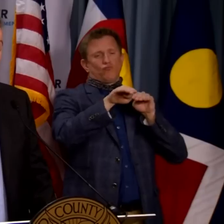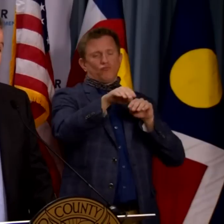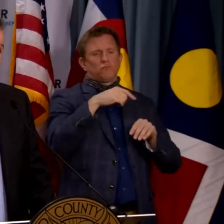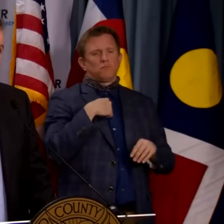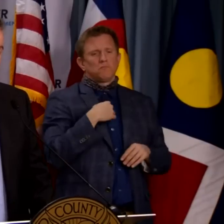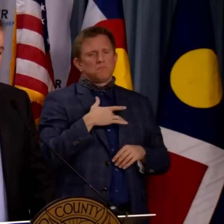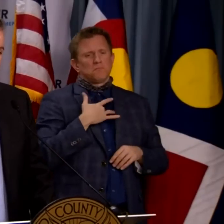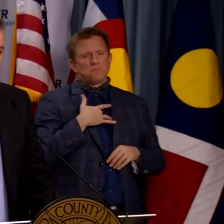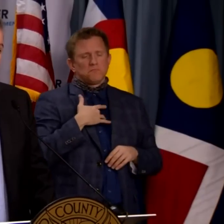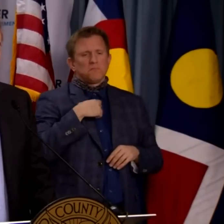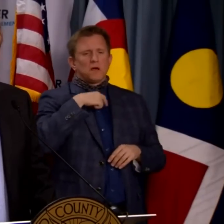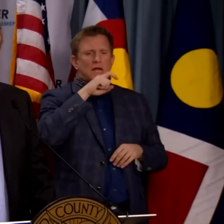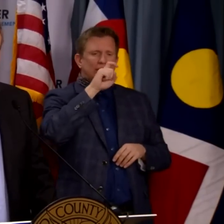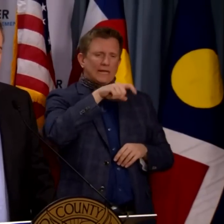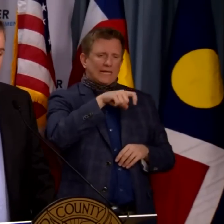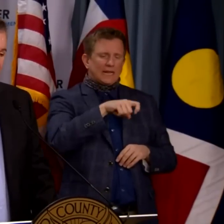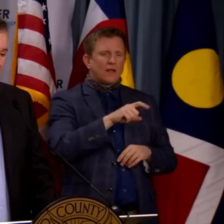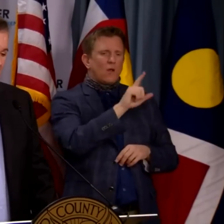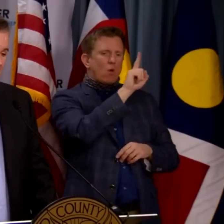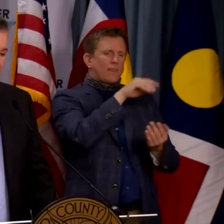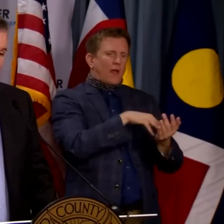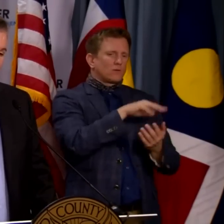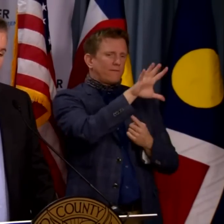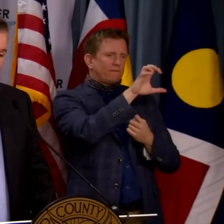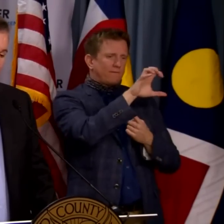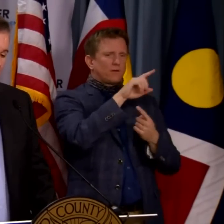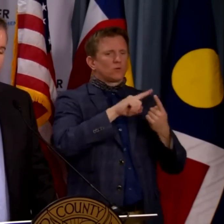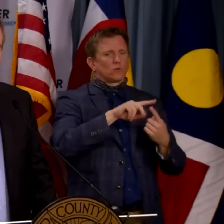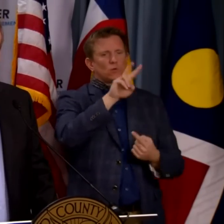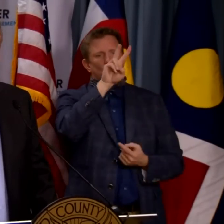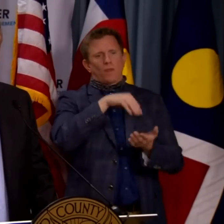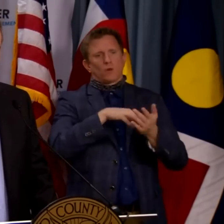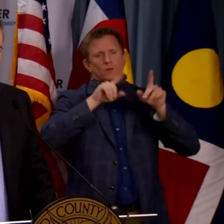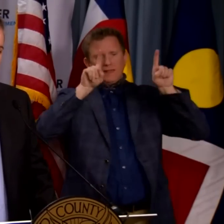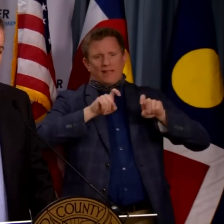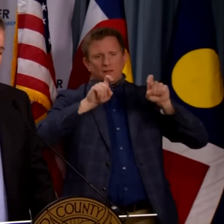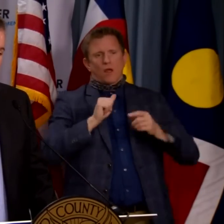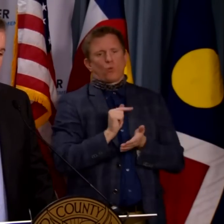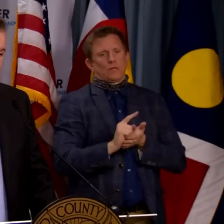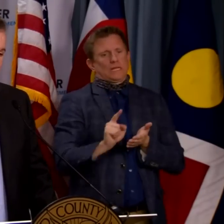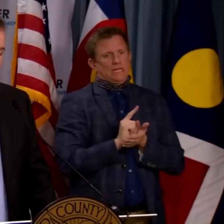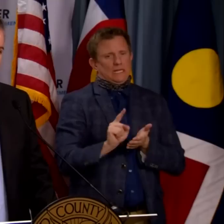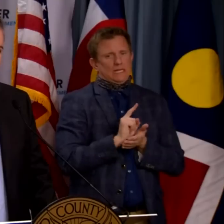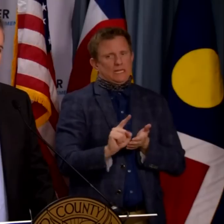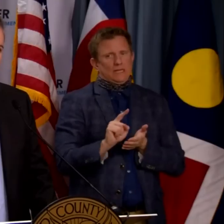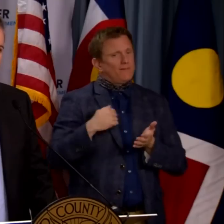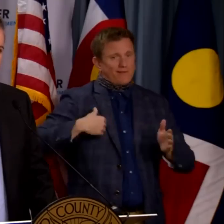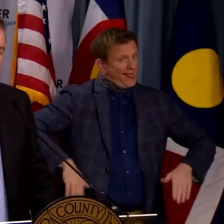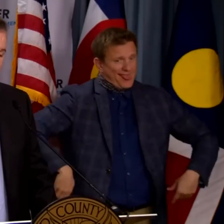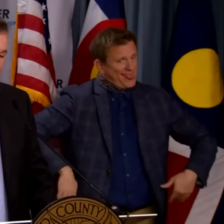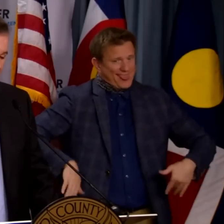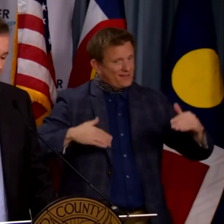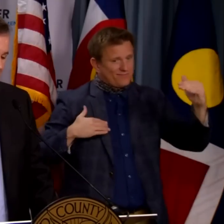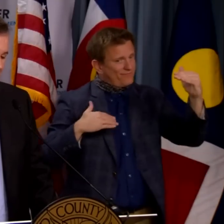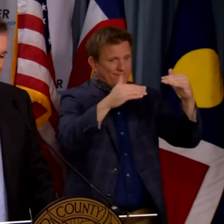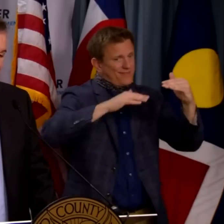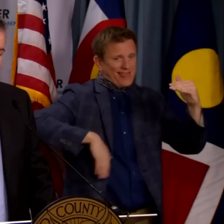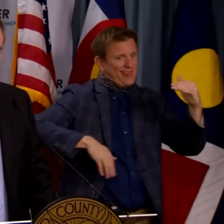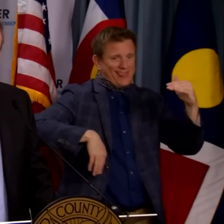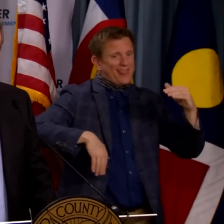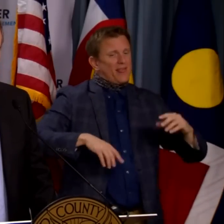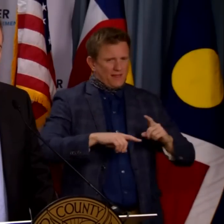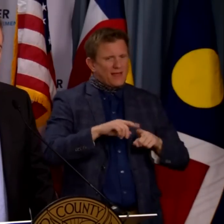Well, the answer is it depends what you read and what you look at. I will tell you that based on my estimations and the population of